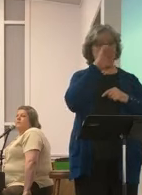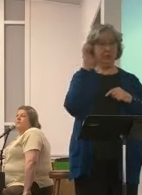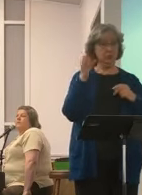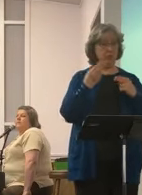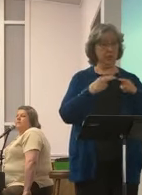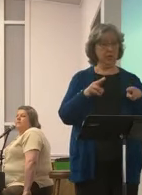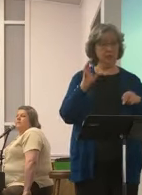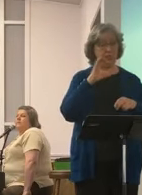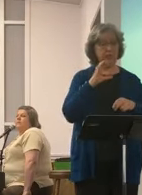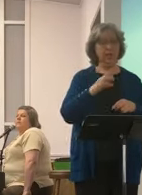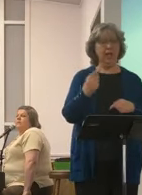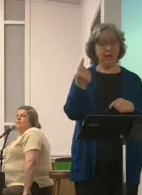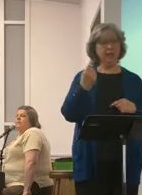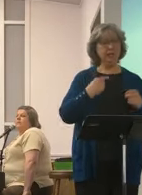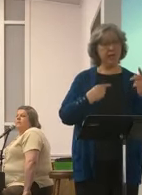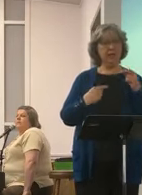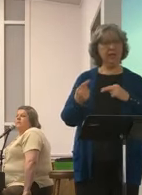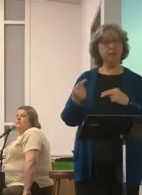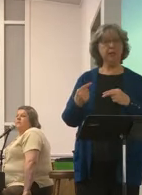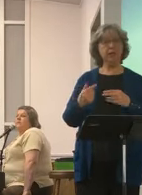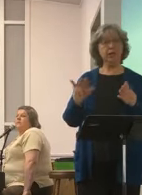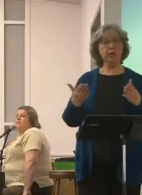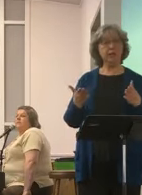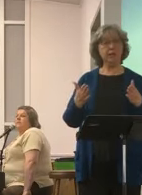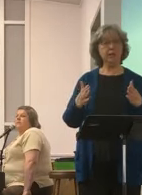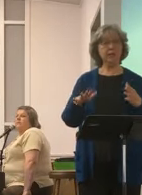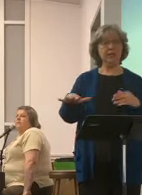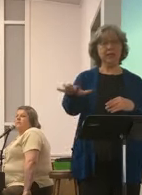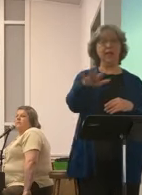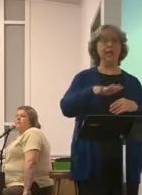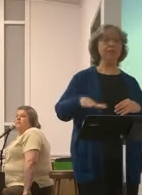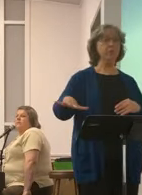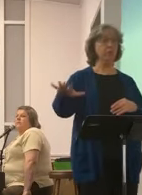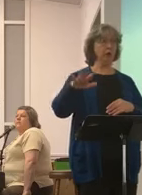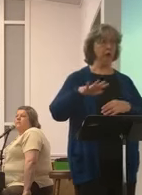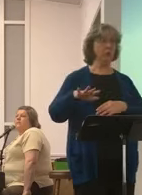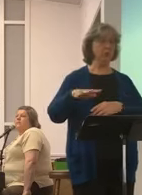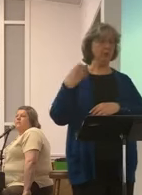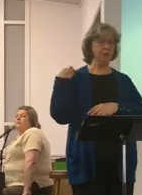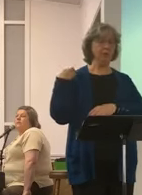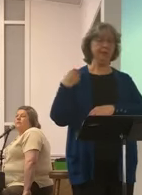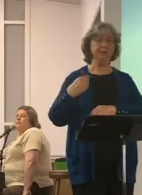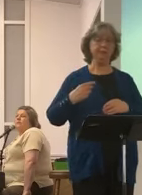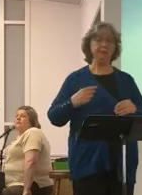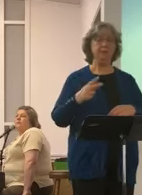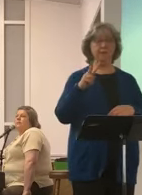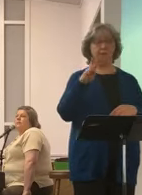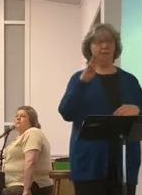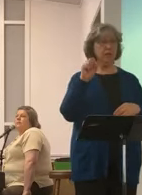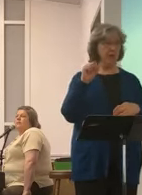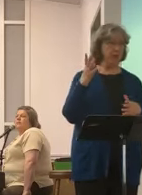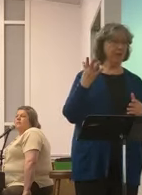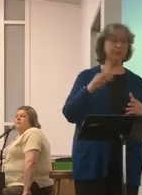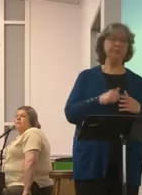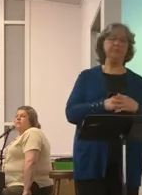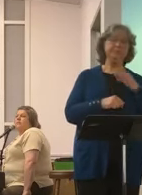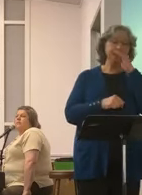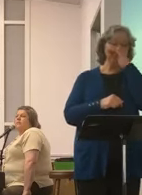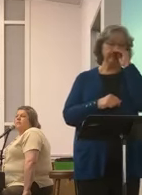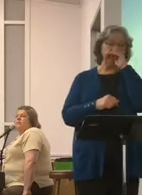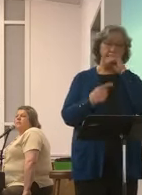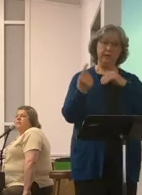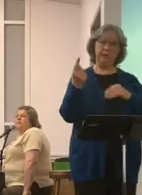here before. I came to things you had on the lawn, was how she explained it. And to VBS, I think. And she said,